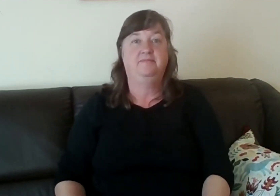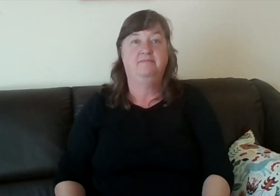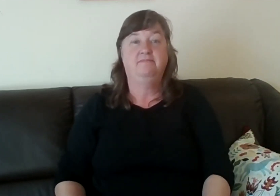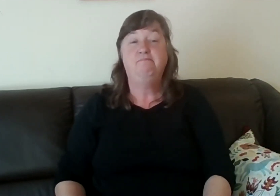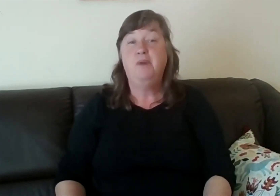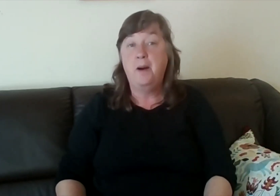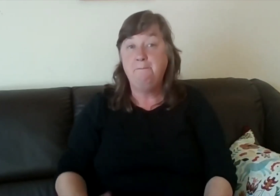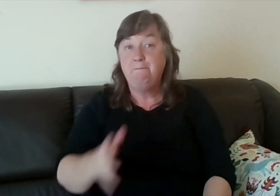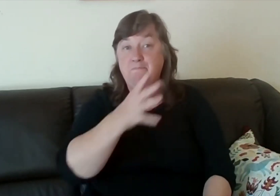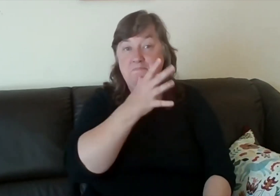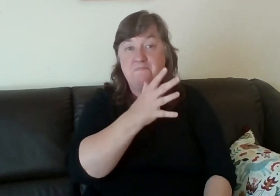Mom.